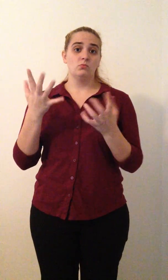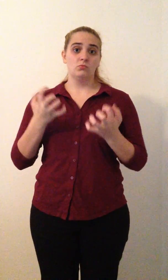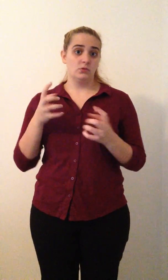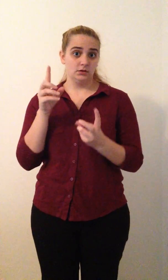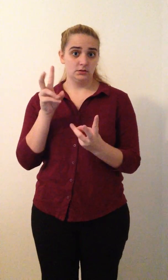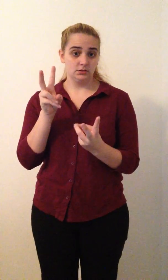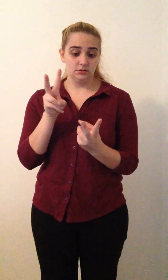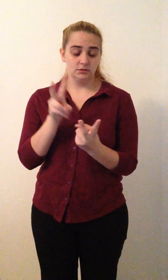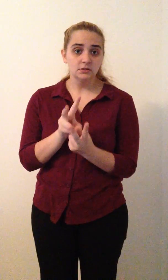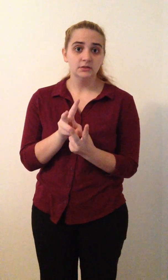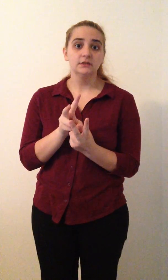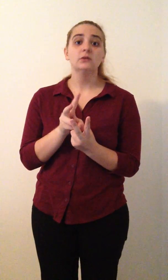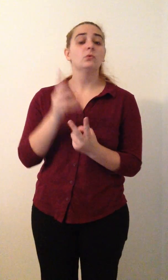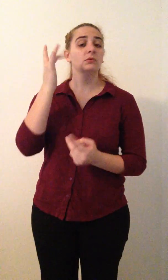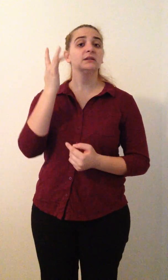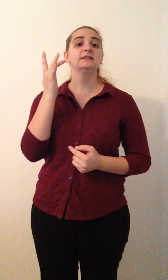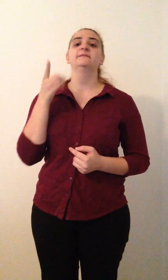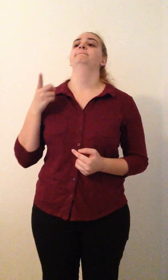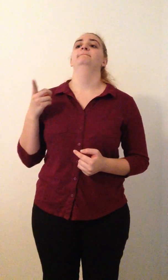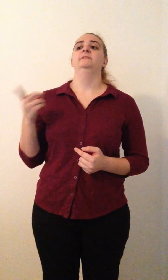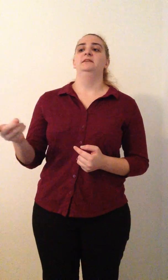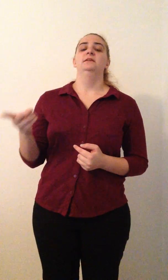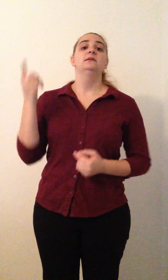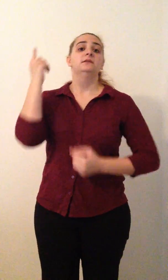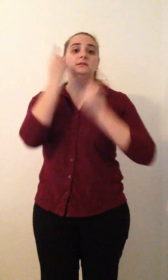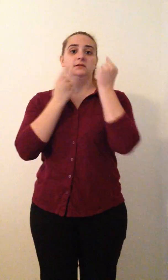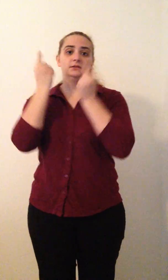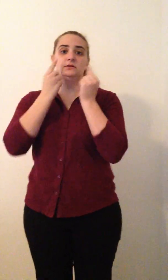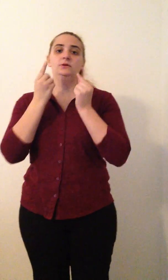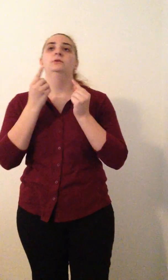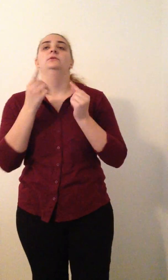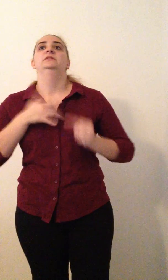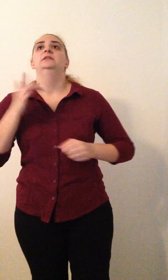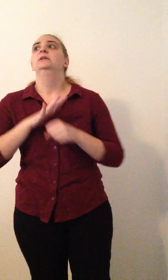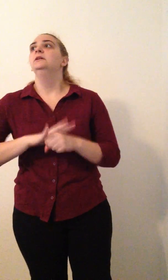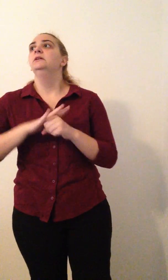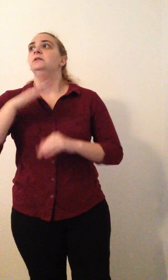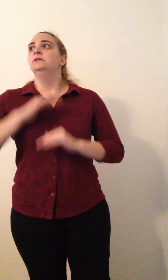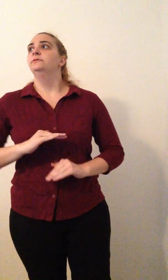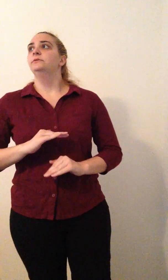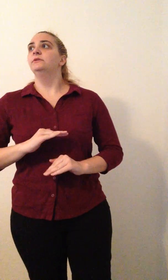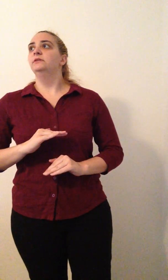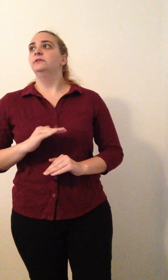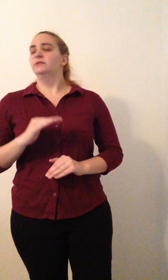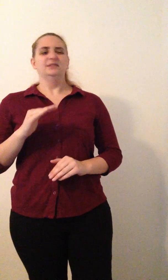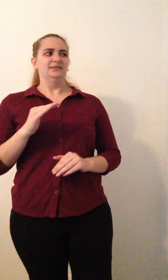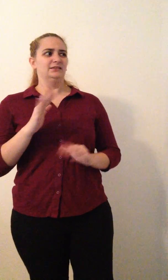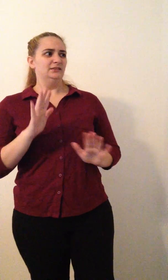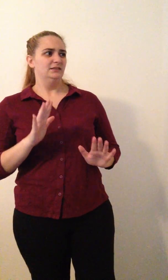just reducing their own anxiety. You might see somebody that has